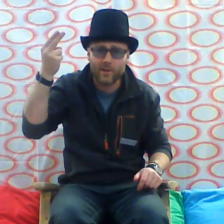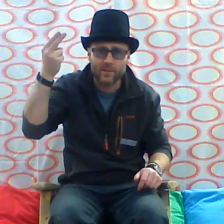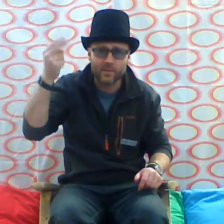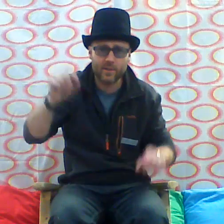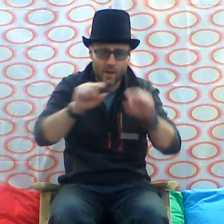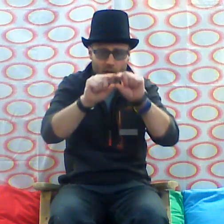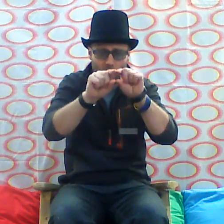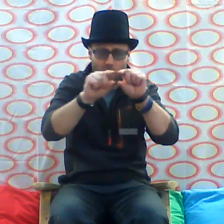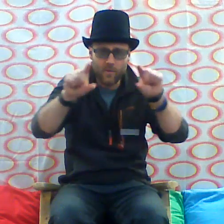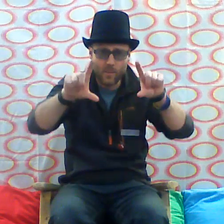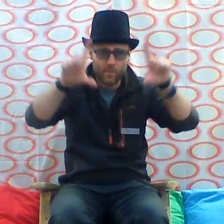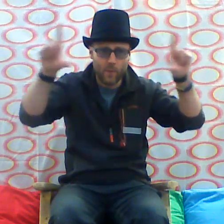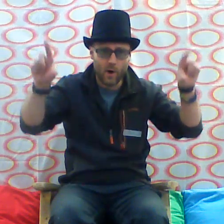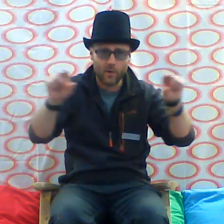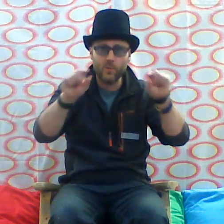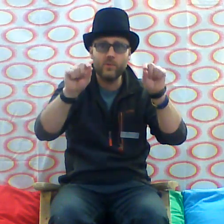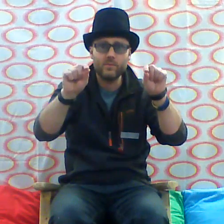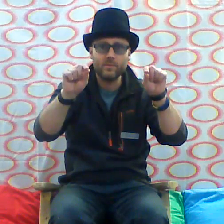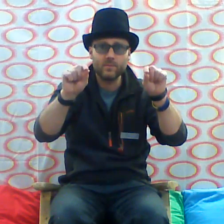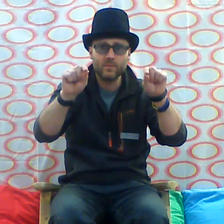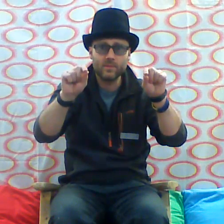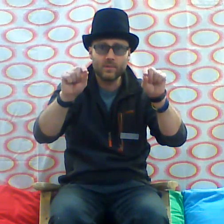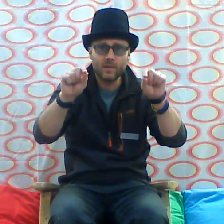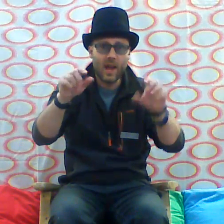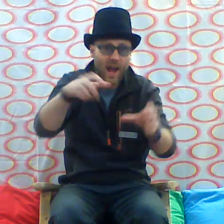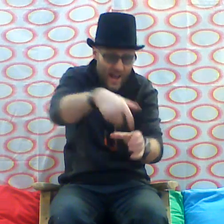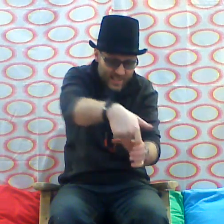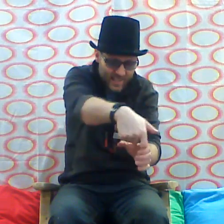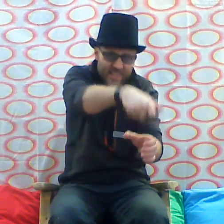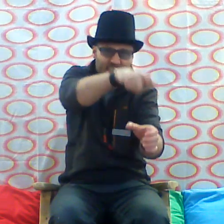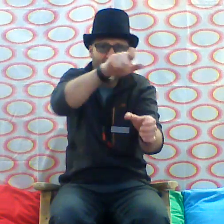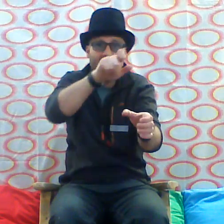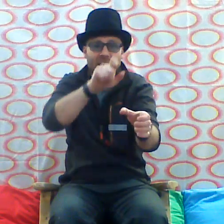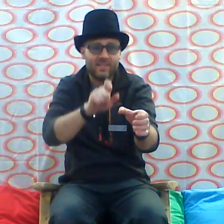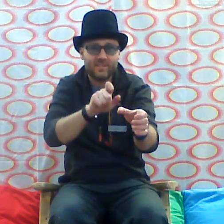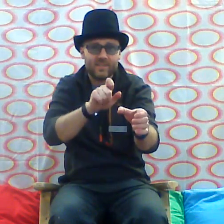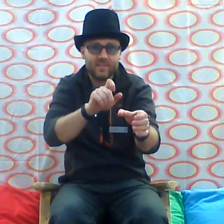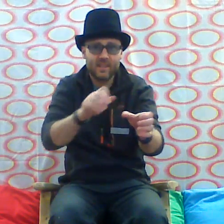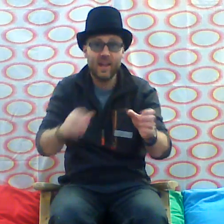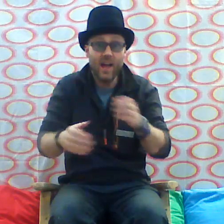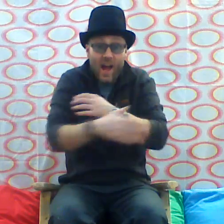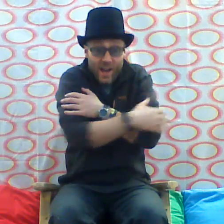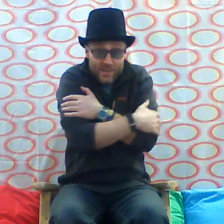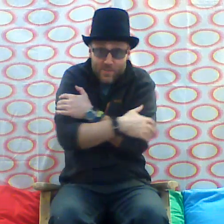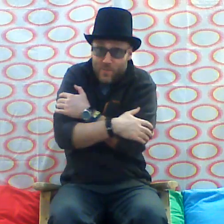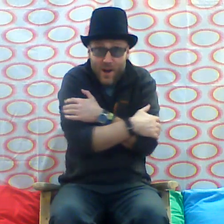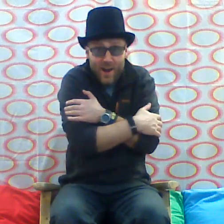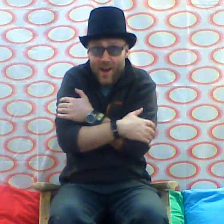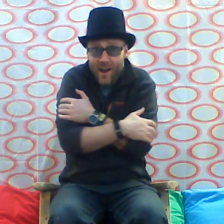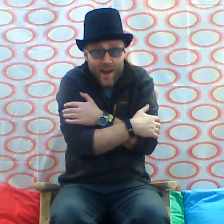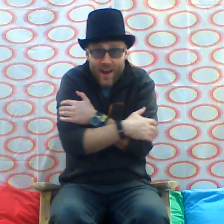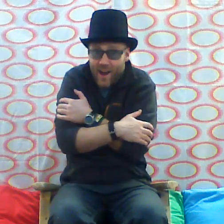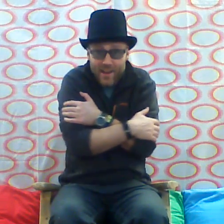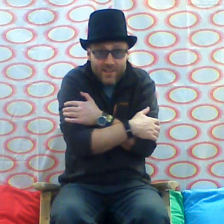of a bone and a can and a bear as